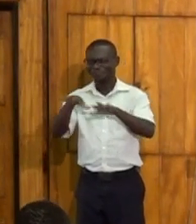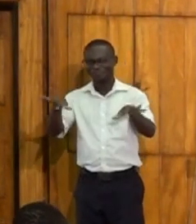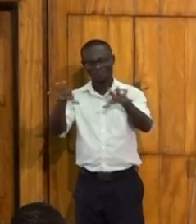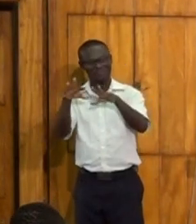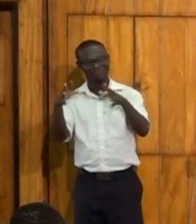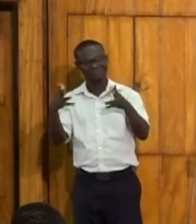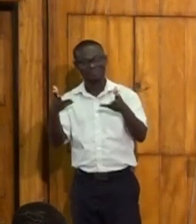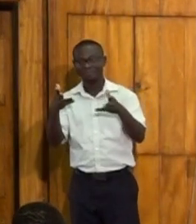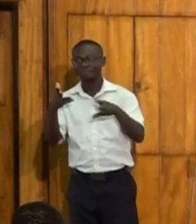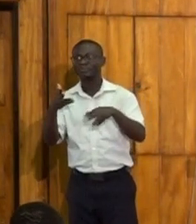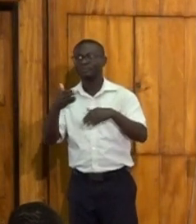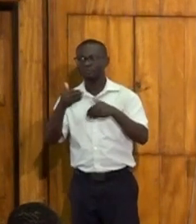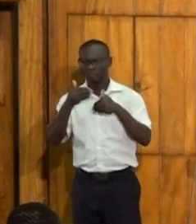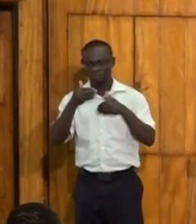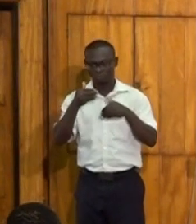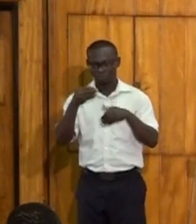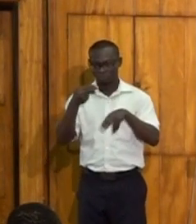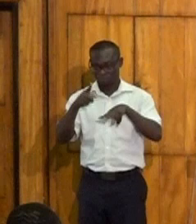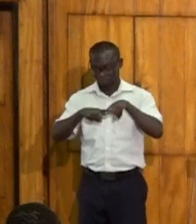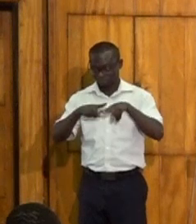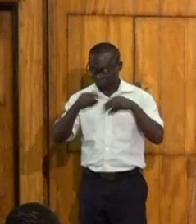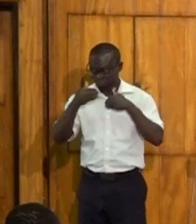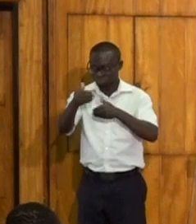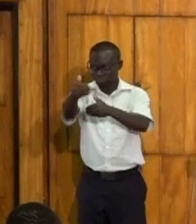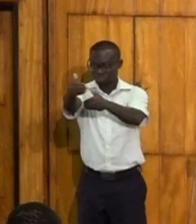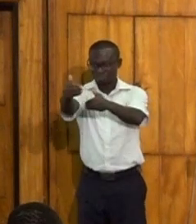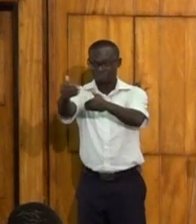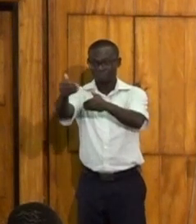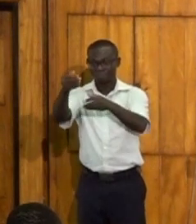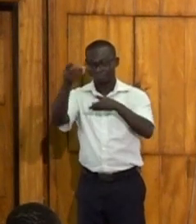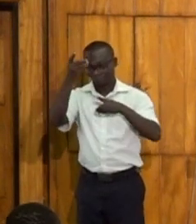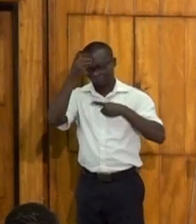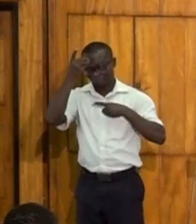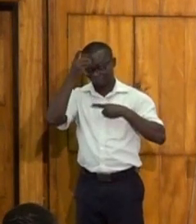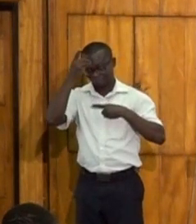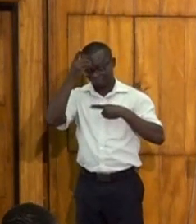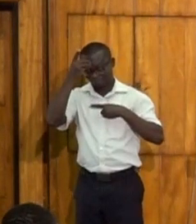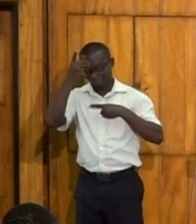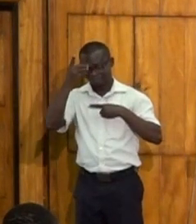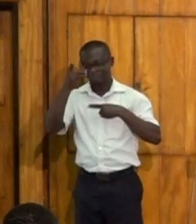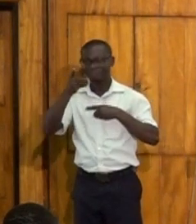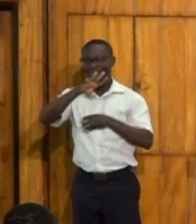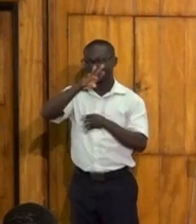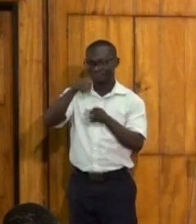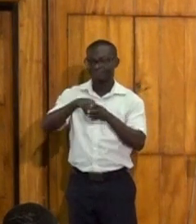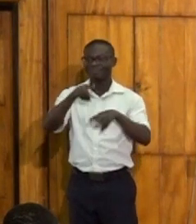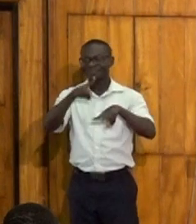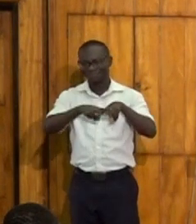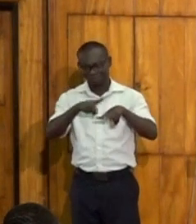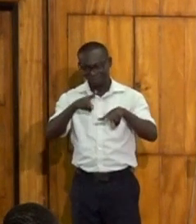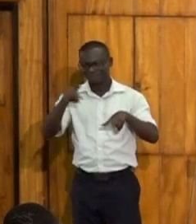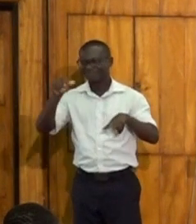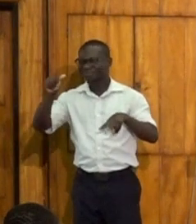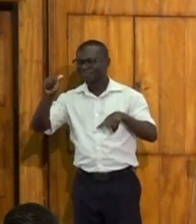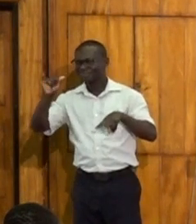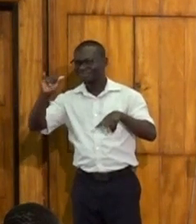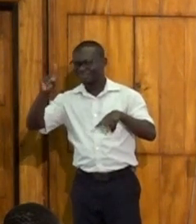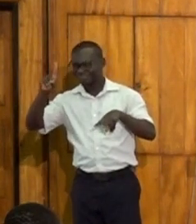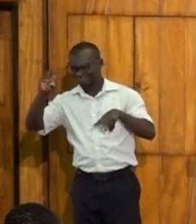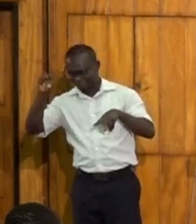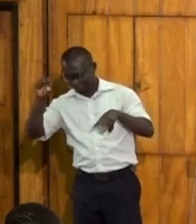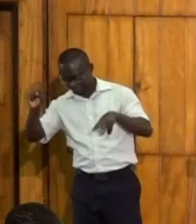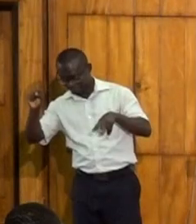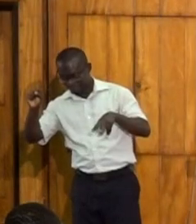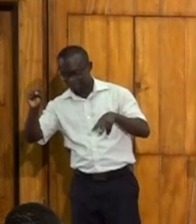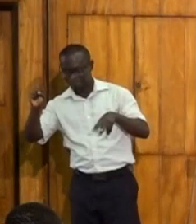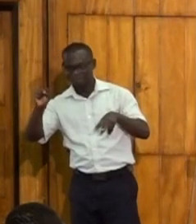But it's advanced HIV disease, and it's really that stage that includes AIDS, as well as the stage right before